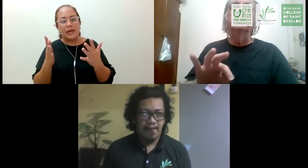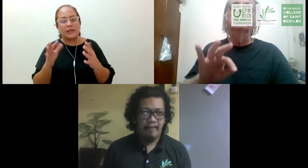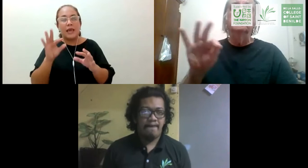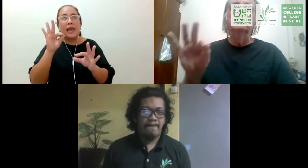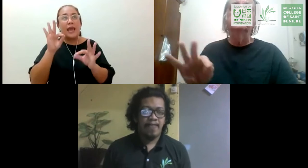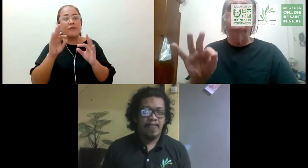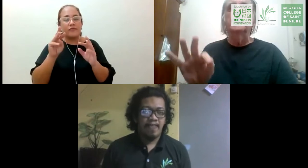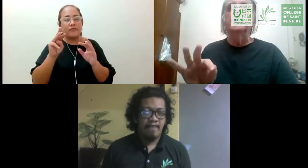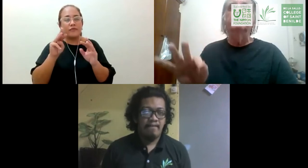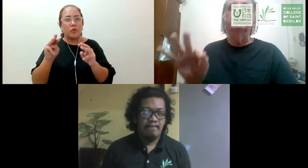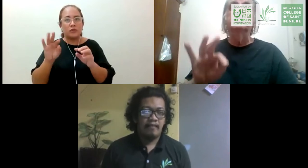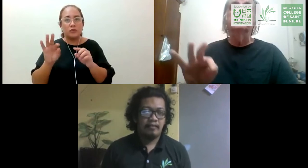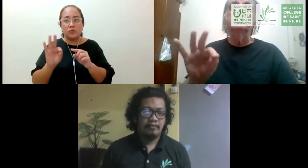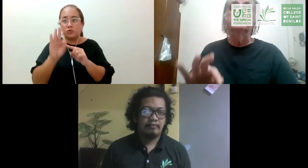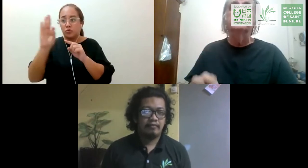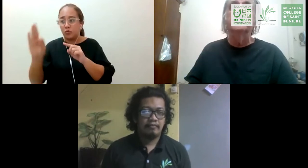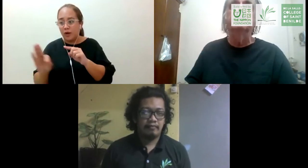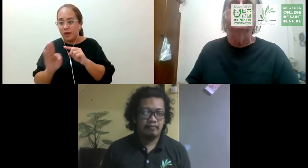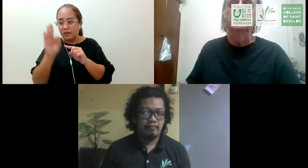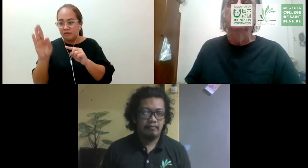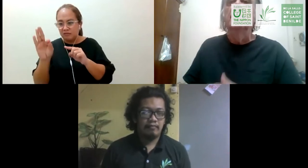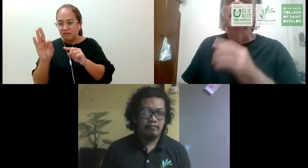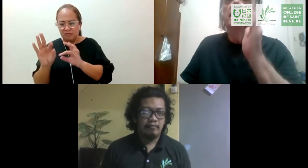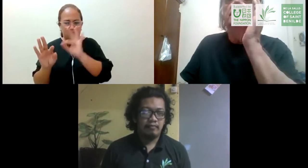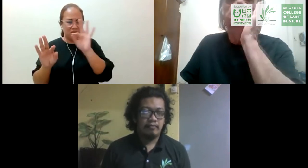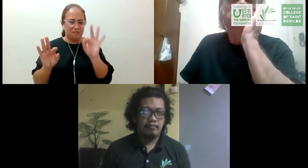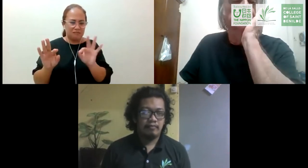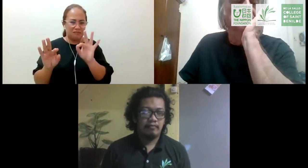movement goes to the right versus goes to the left.